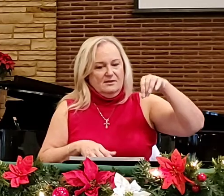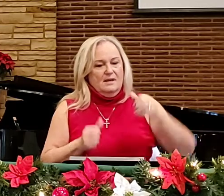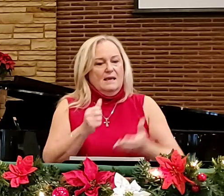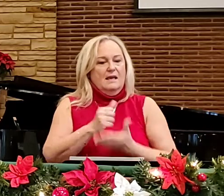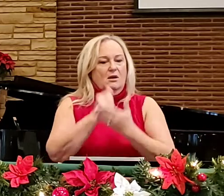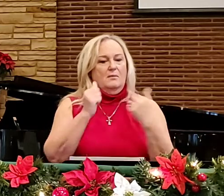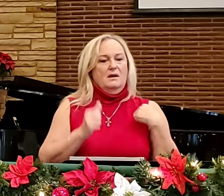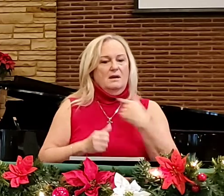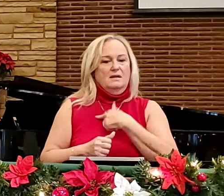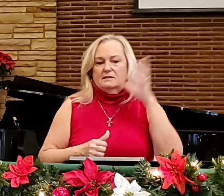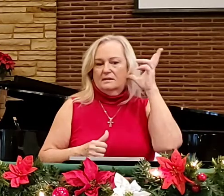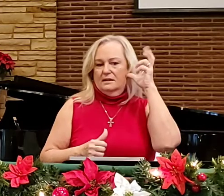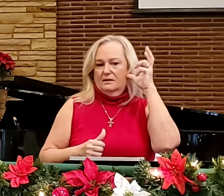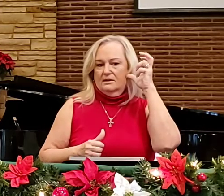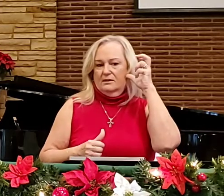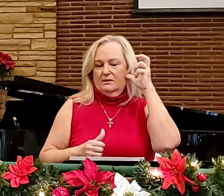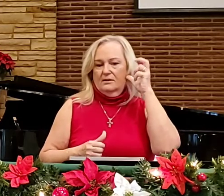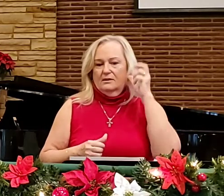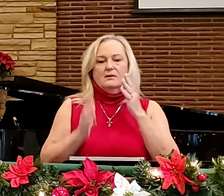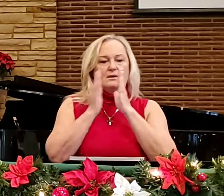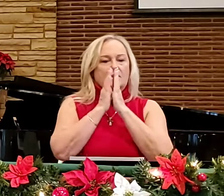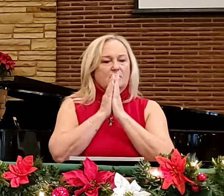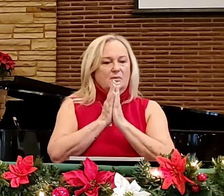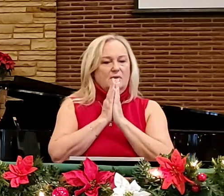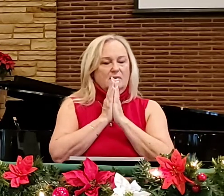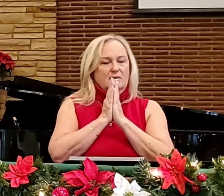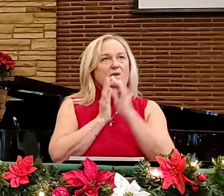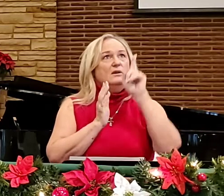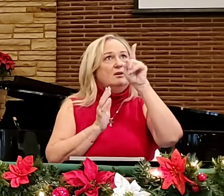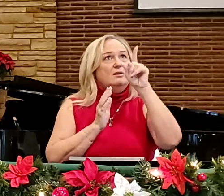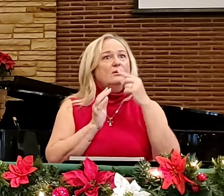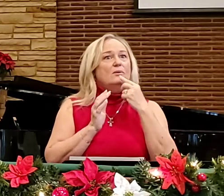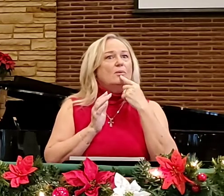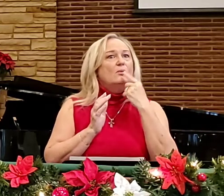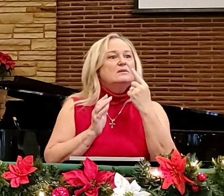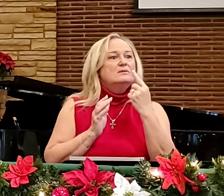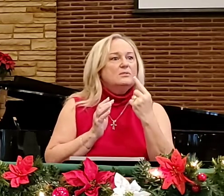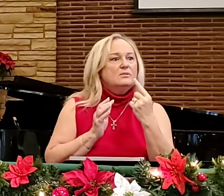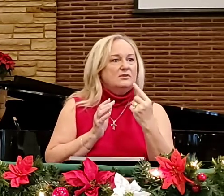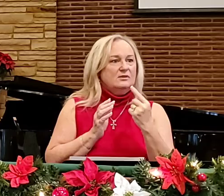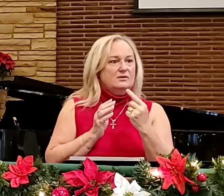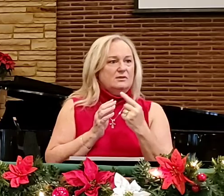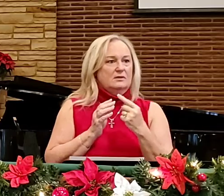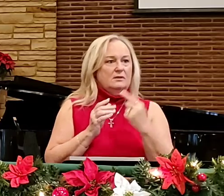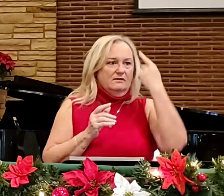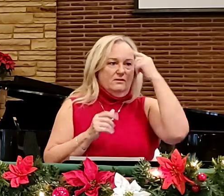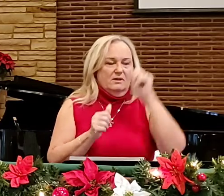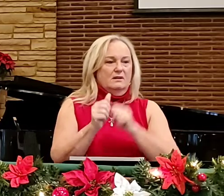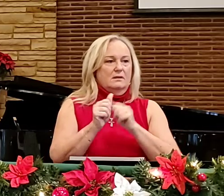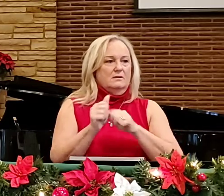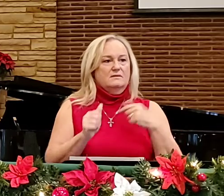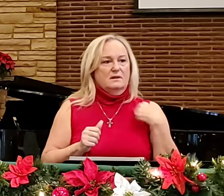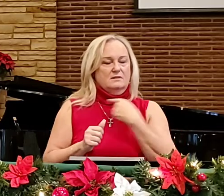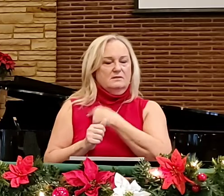help us hear the prayer you whisper for each of us,